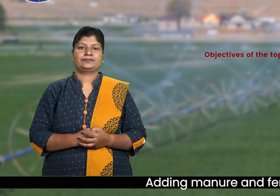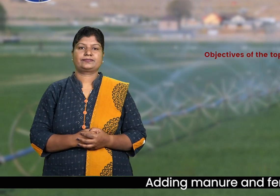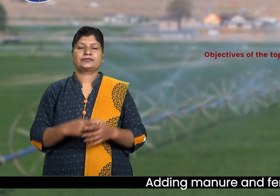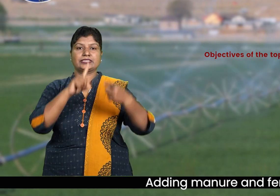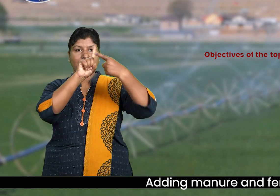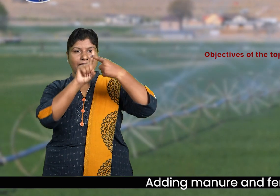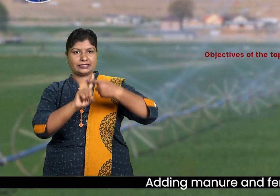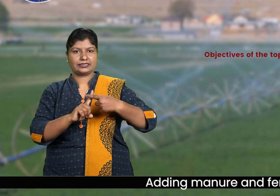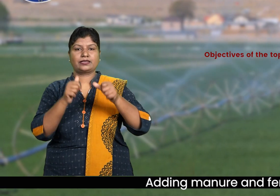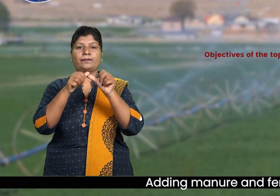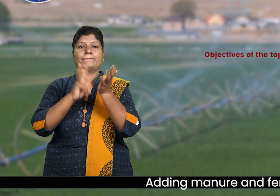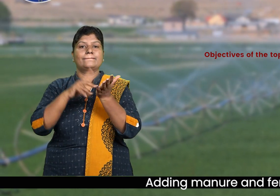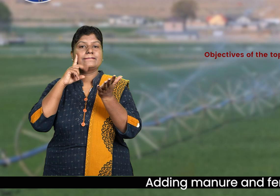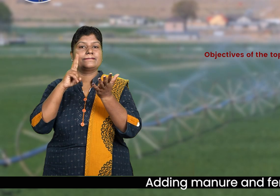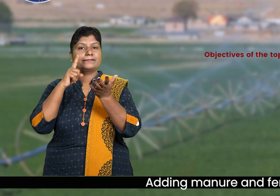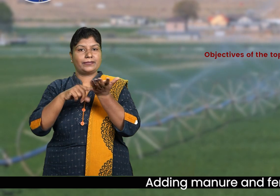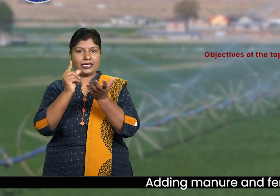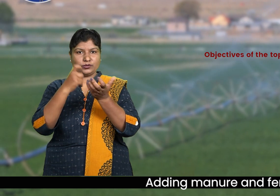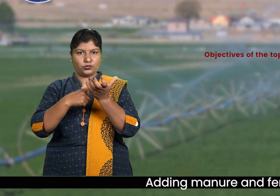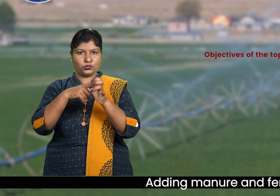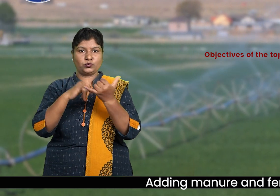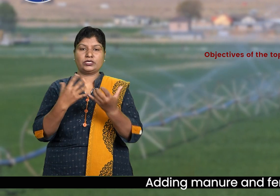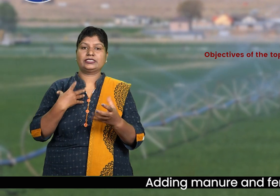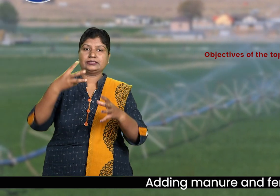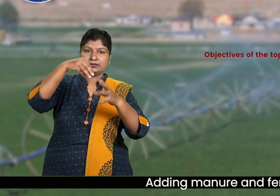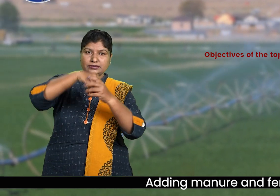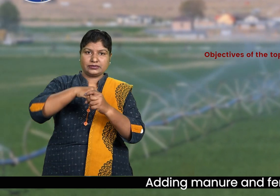adding manure and fertilizers,